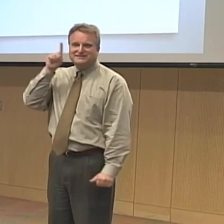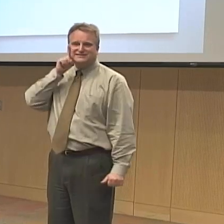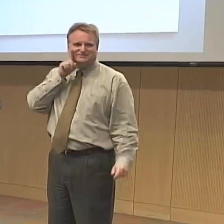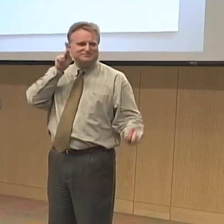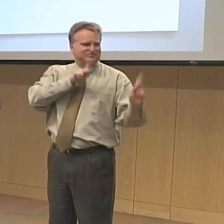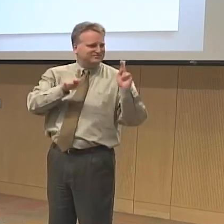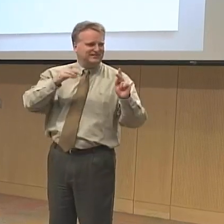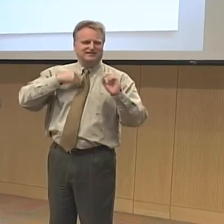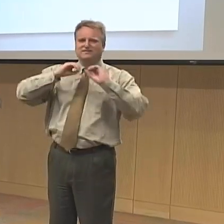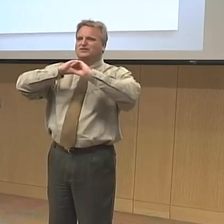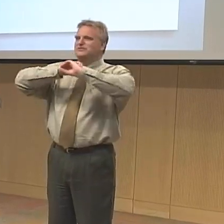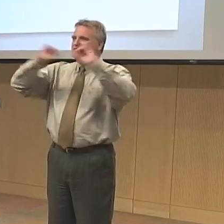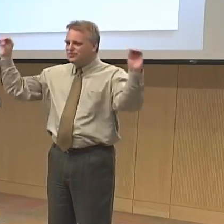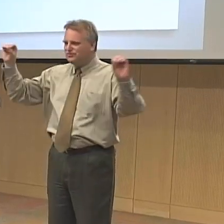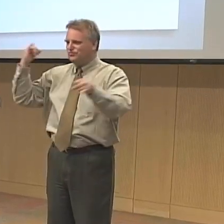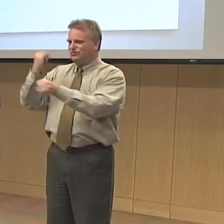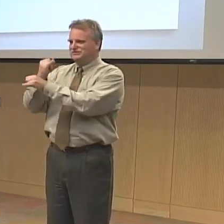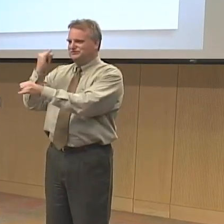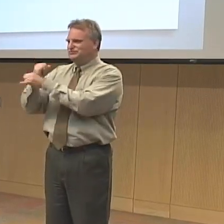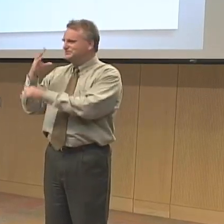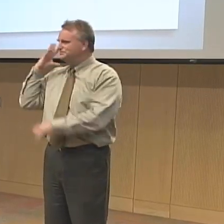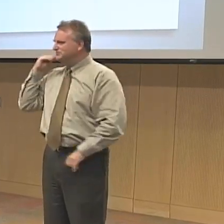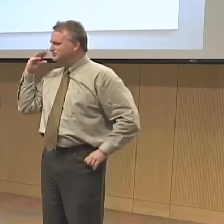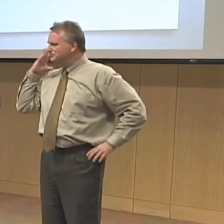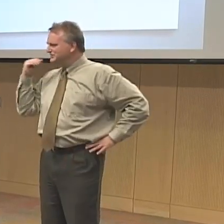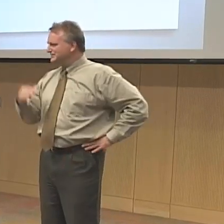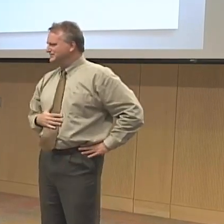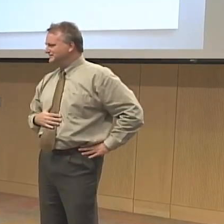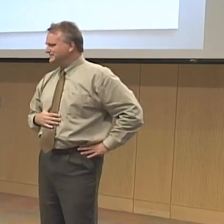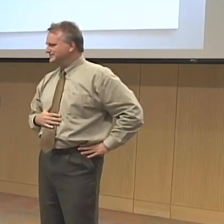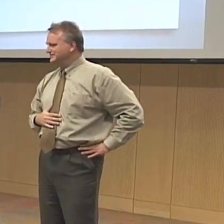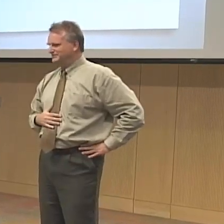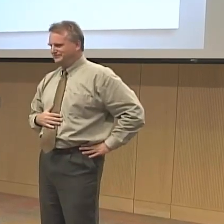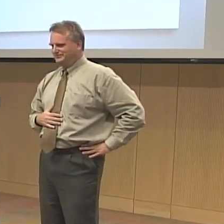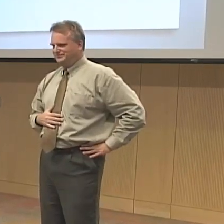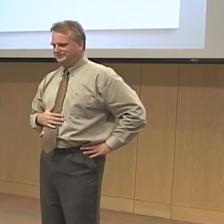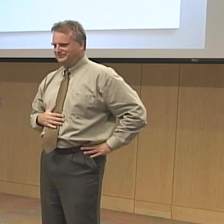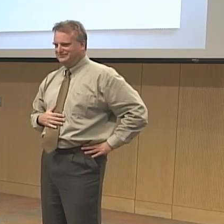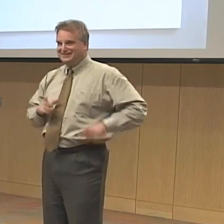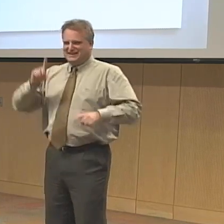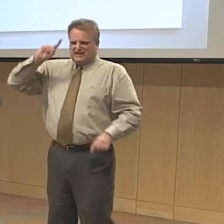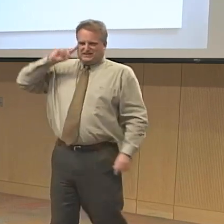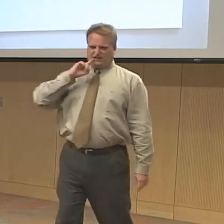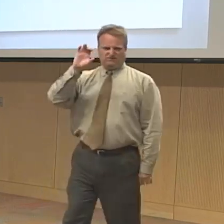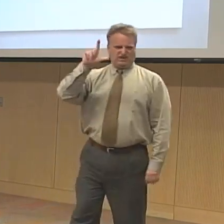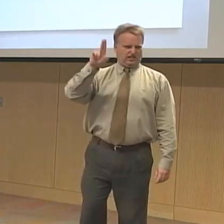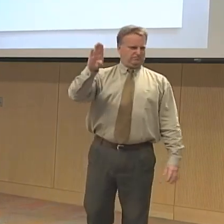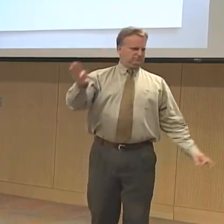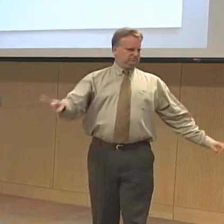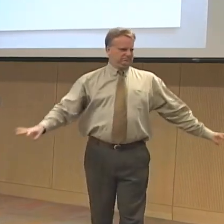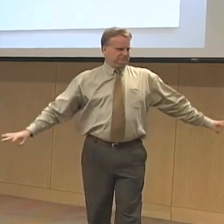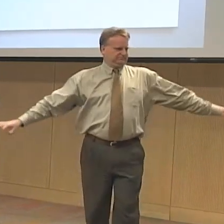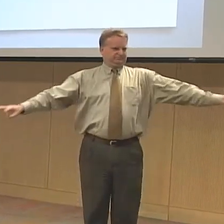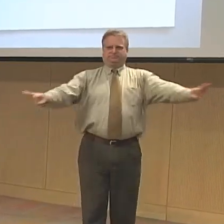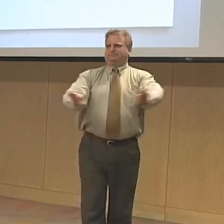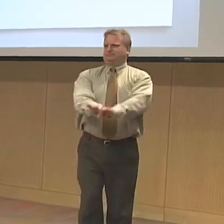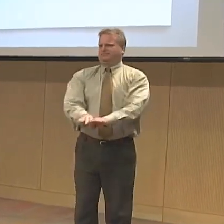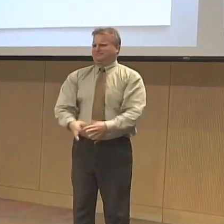Most deaf people have no residential school experience at all. And then they talk about the deaf clubs, how important they